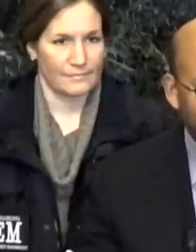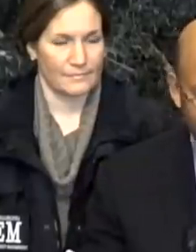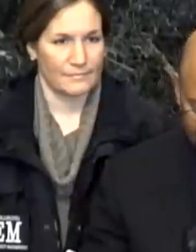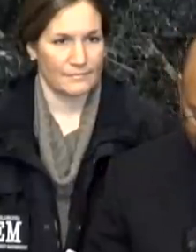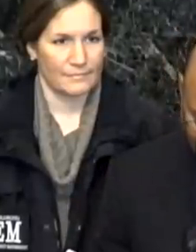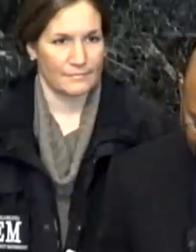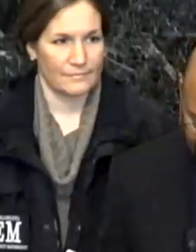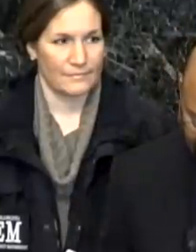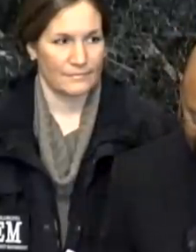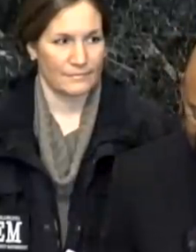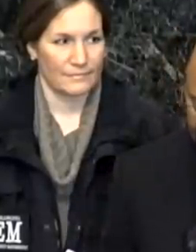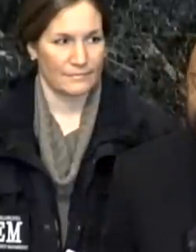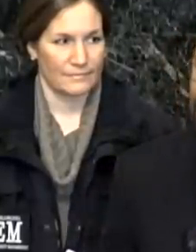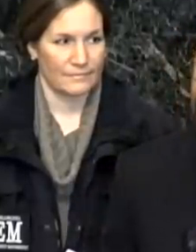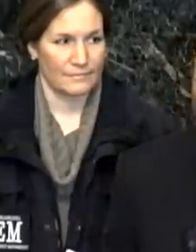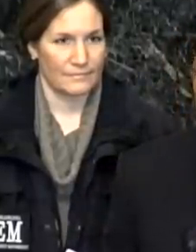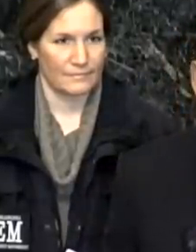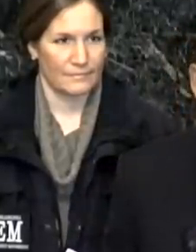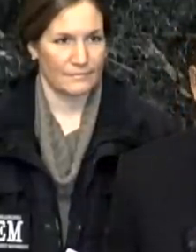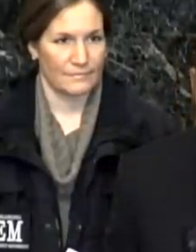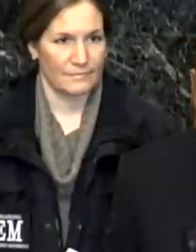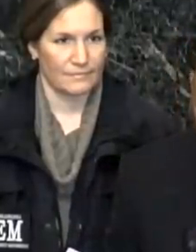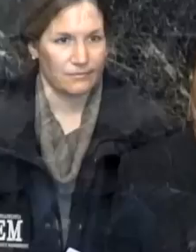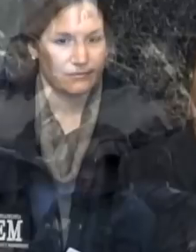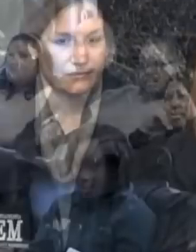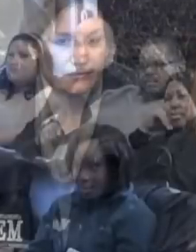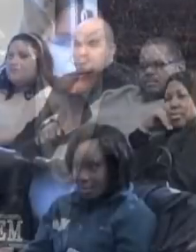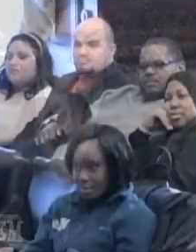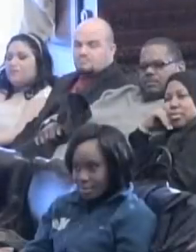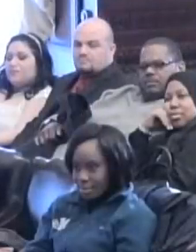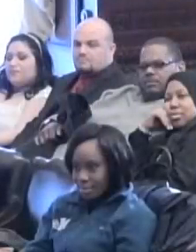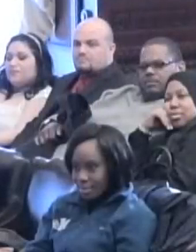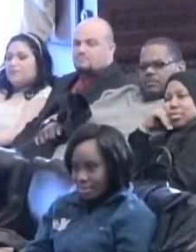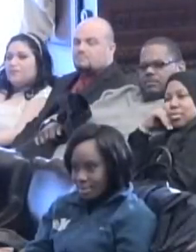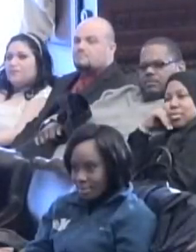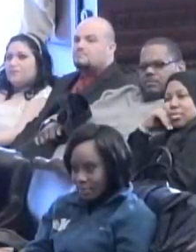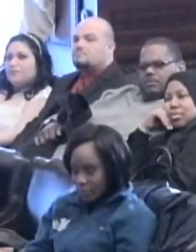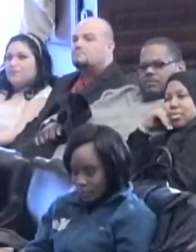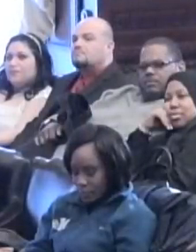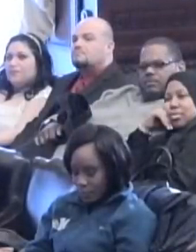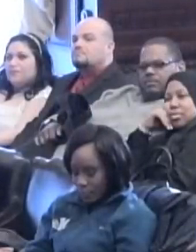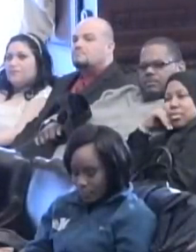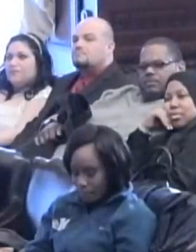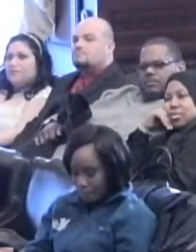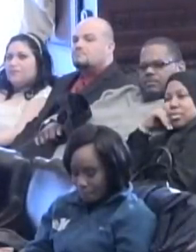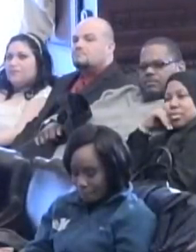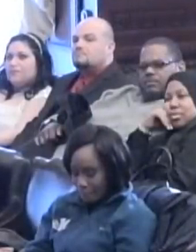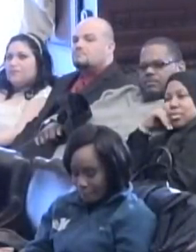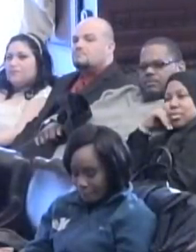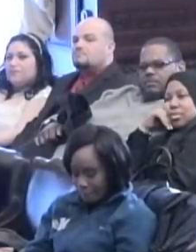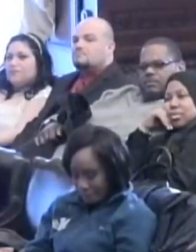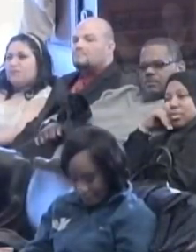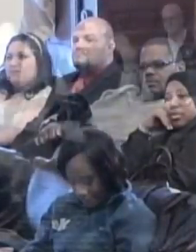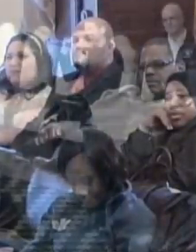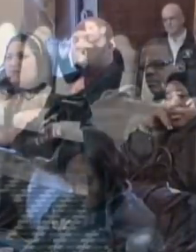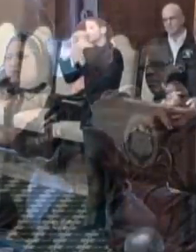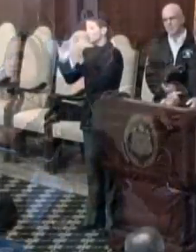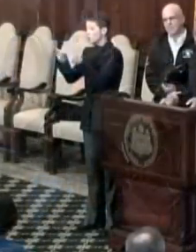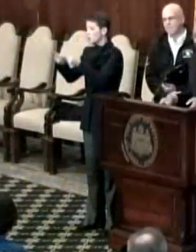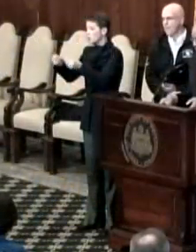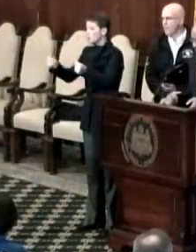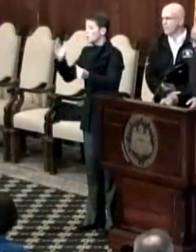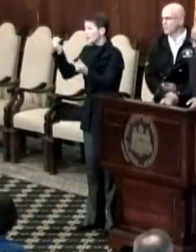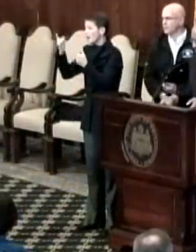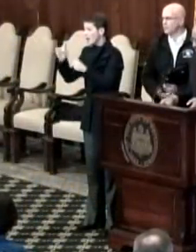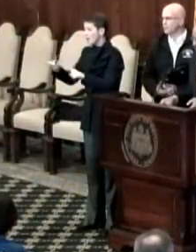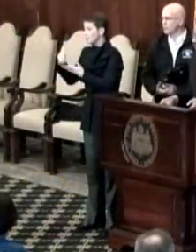see, today is sunny with highs near 40. We're hoping that this will result, of course, in some additional melting and